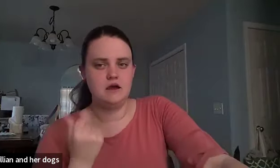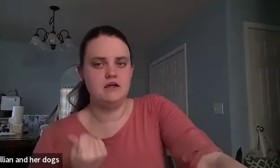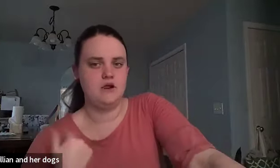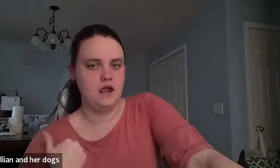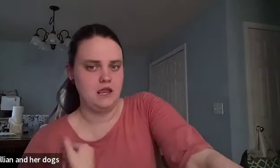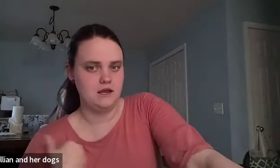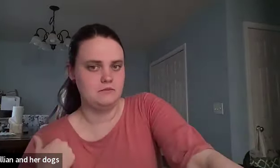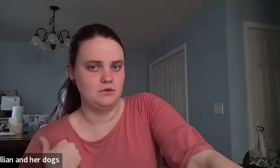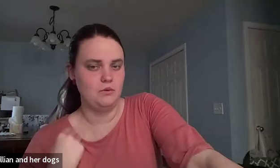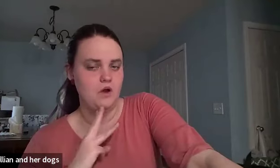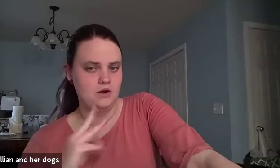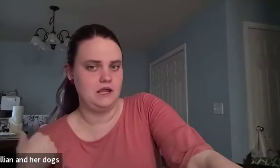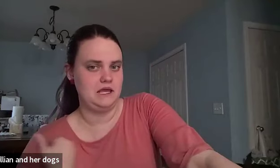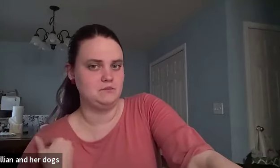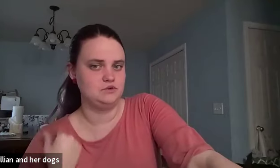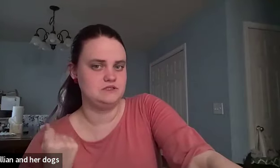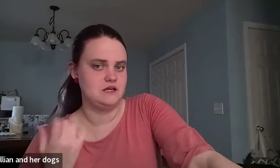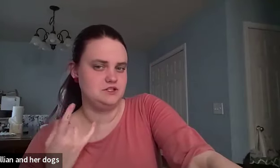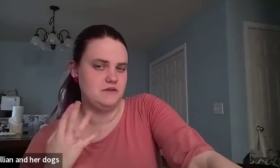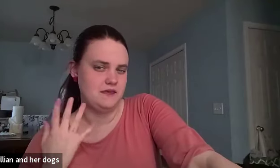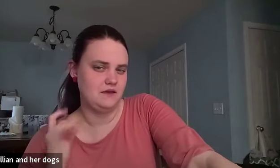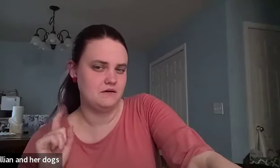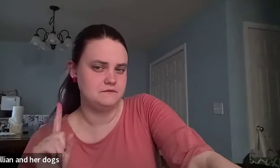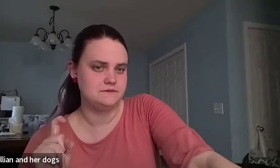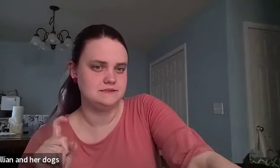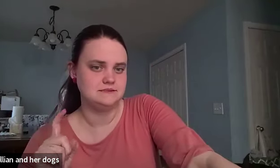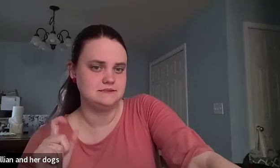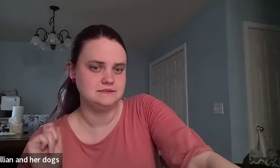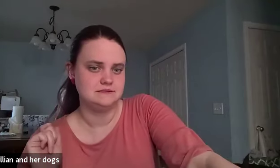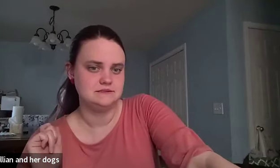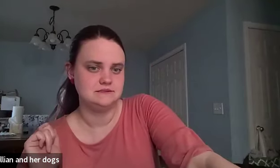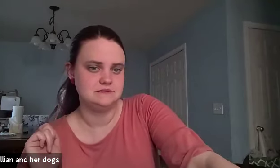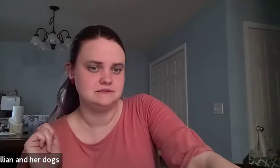Any other water animal signs you can think of?